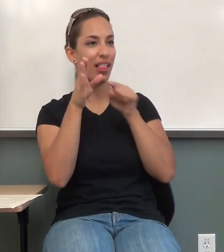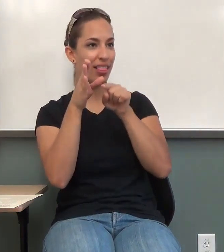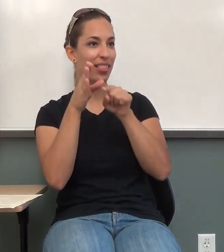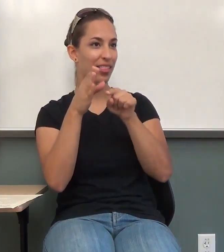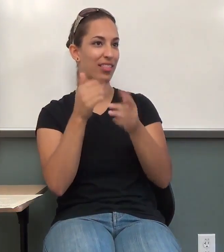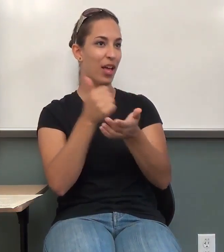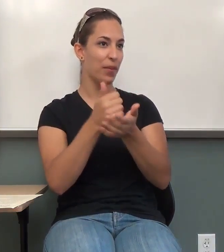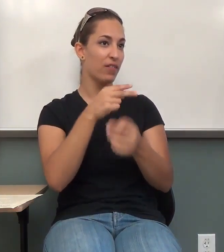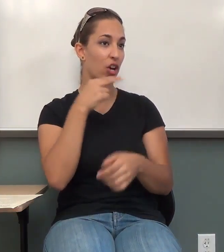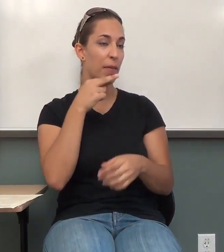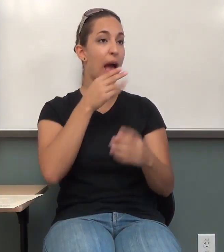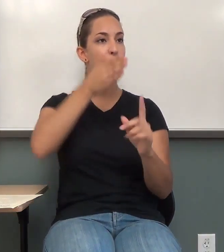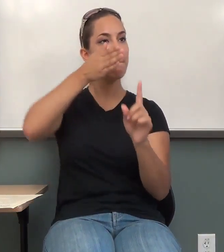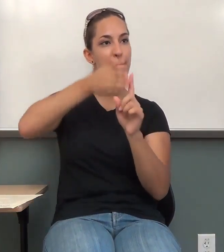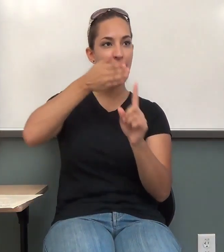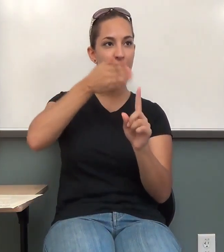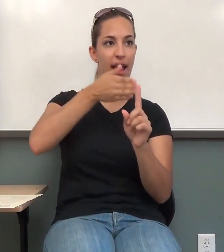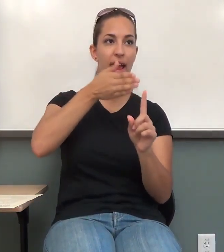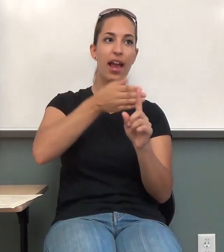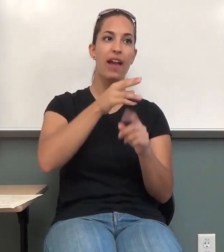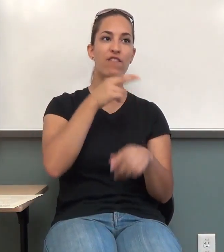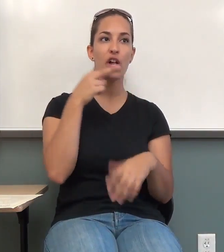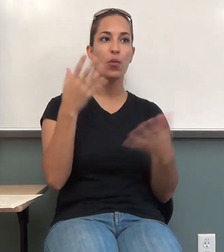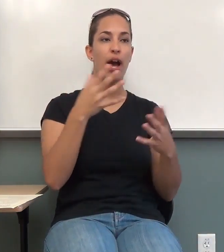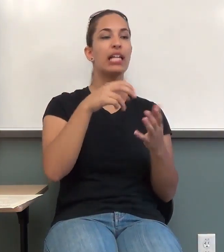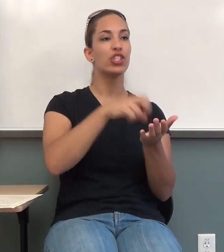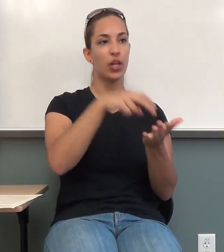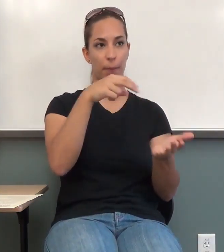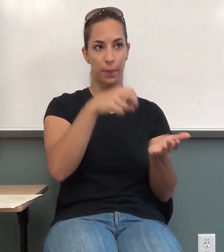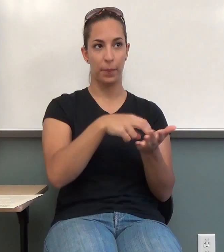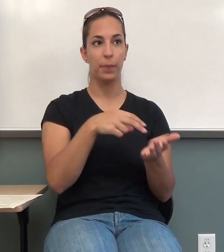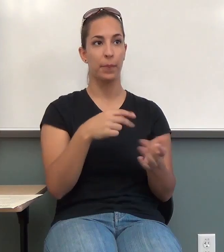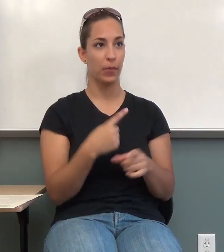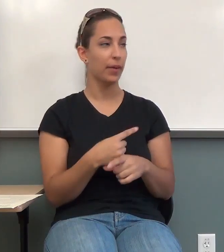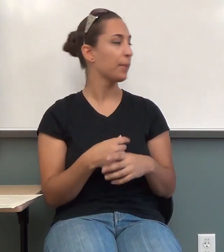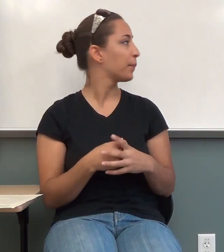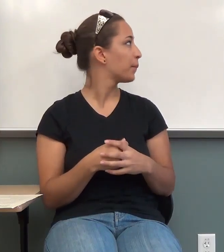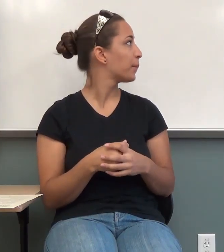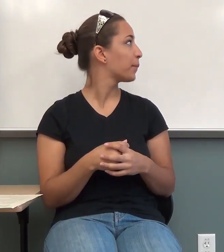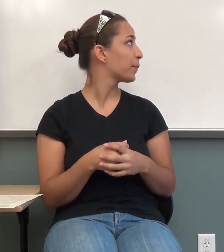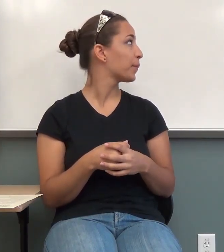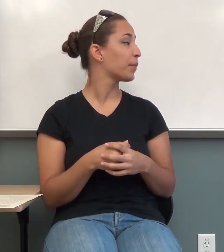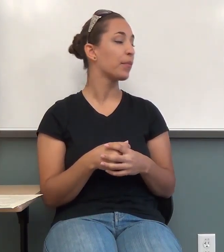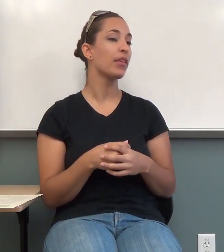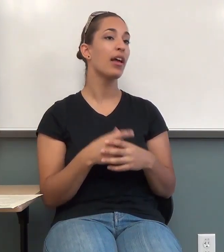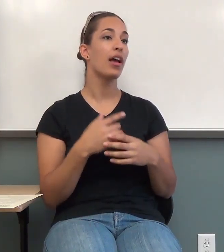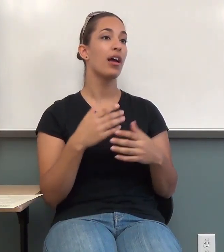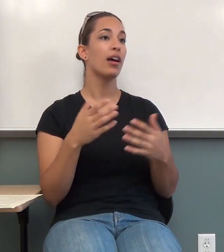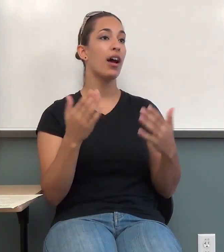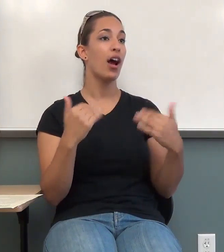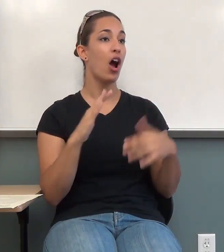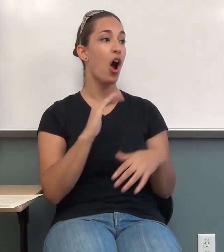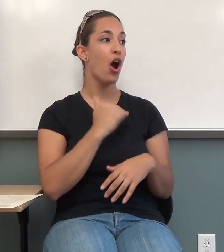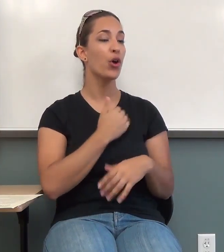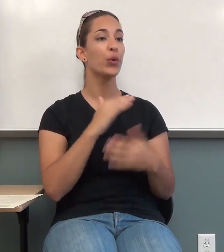the main verb? Jump. Jump. Okay, remember that? Okay, now that brings us to our new information for the